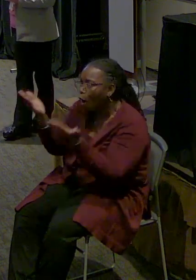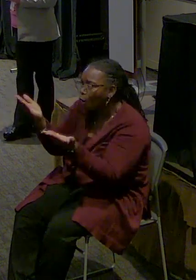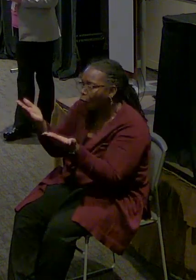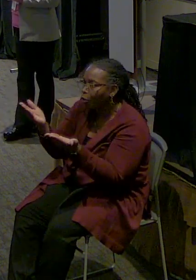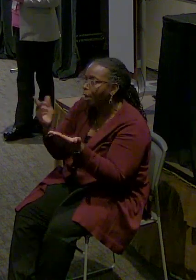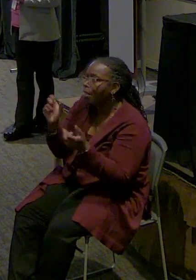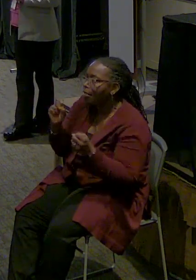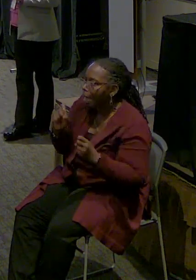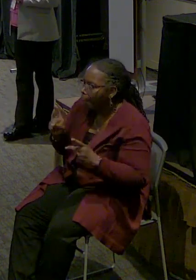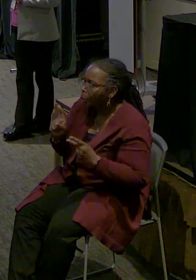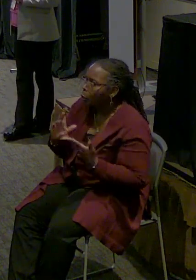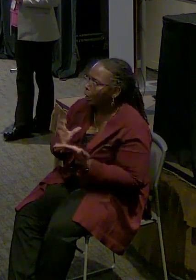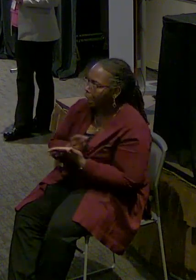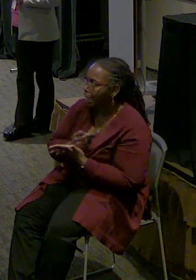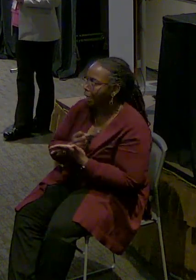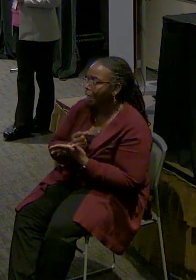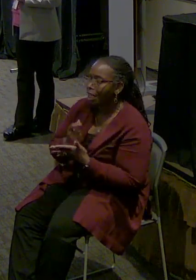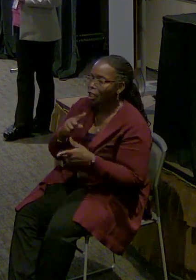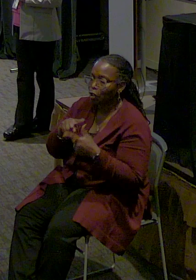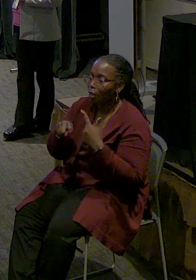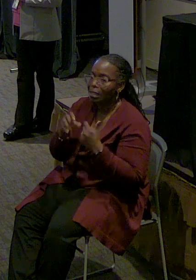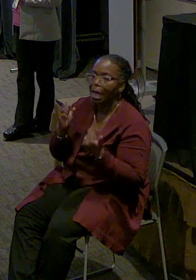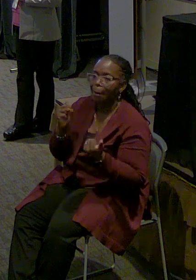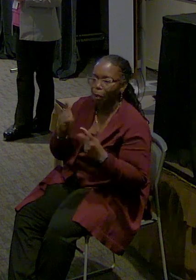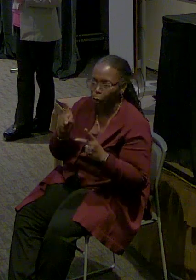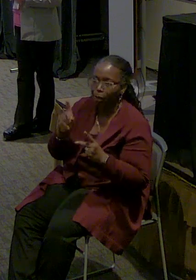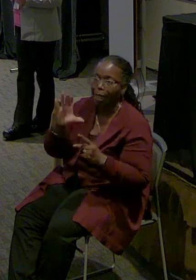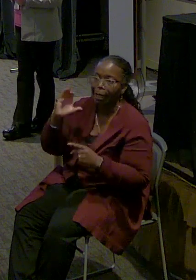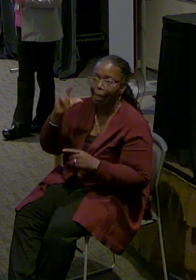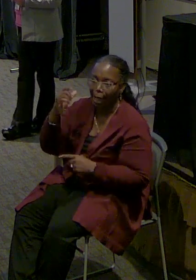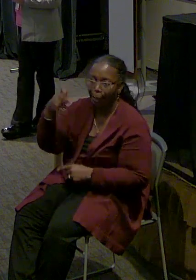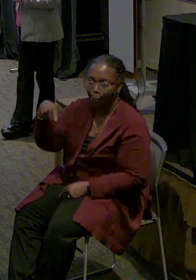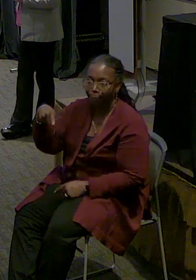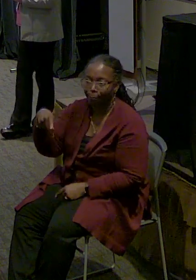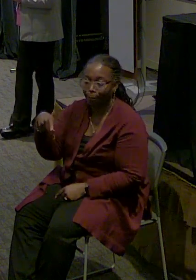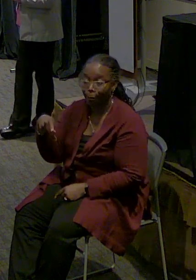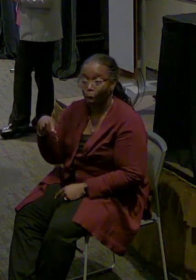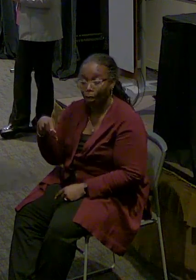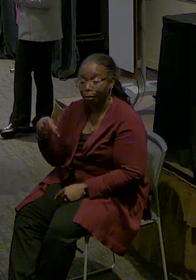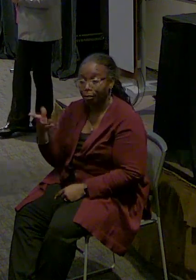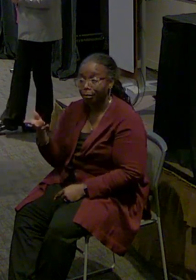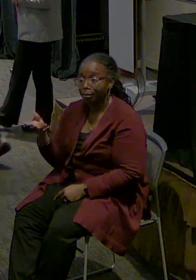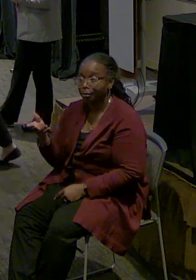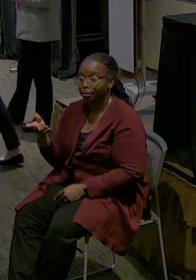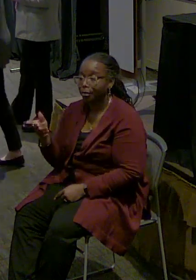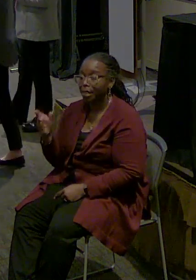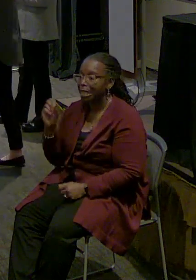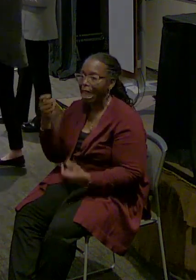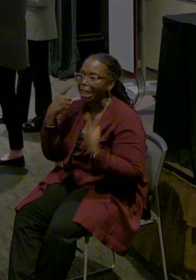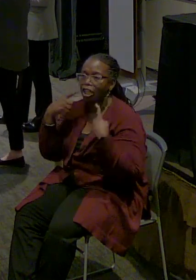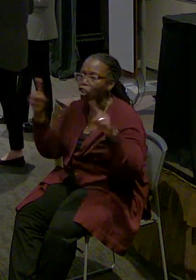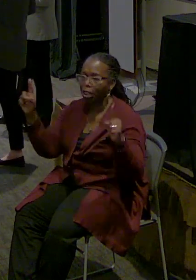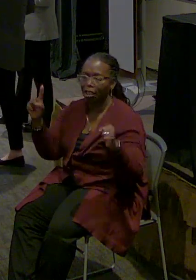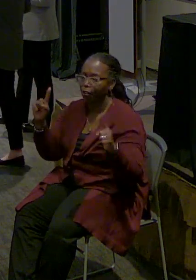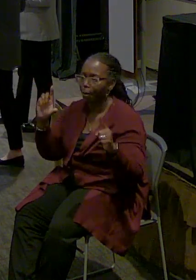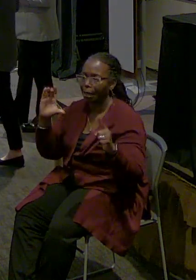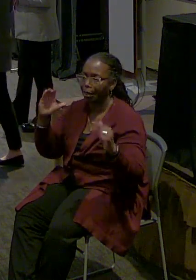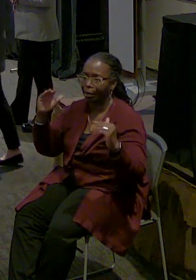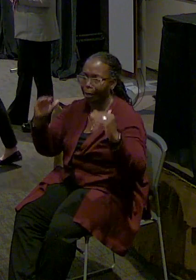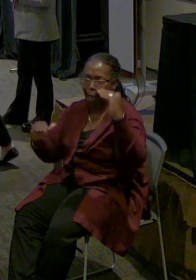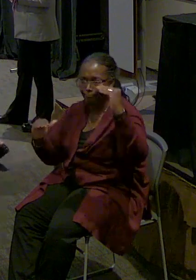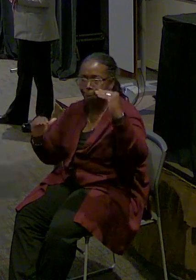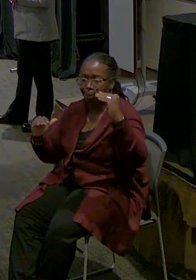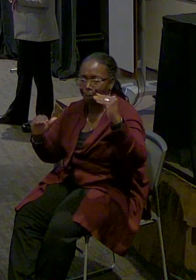the opportunity. Therefore, it's an opportunity gap, right? Not an achievement gap. That's the one